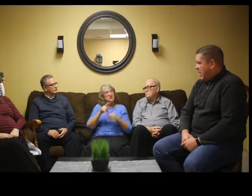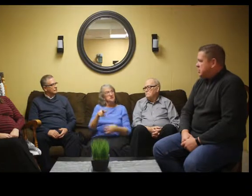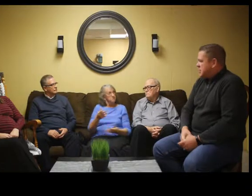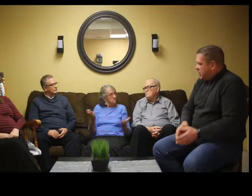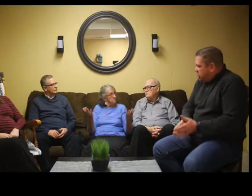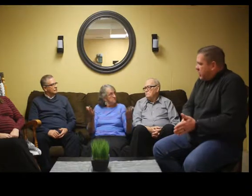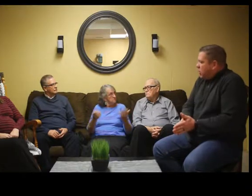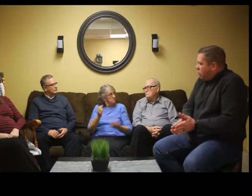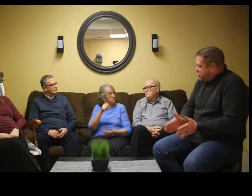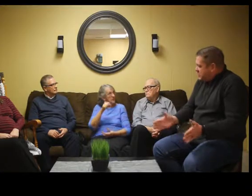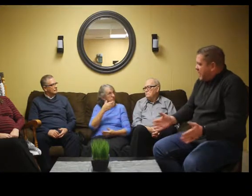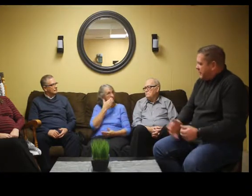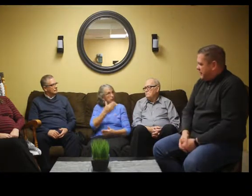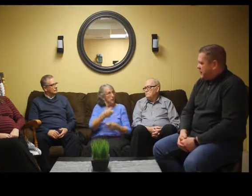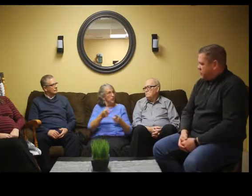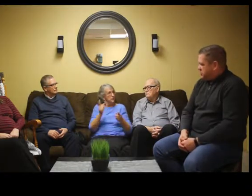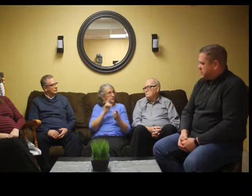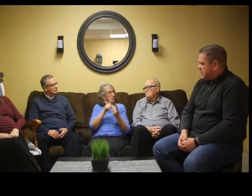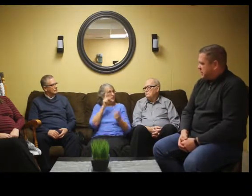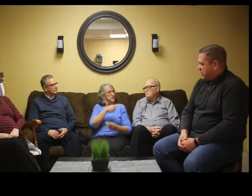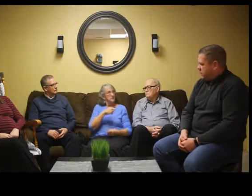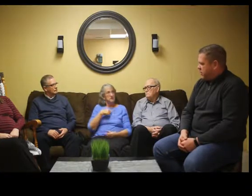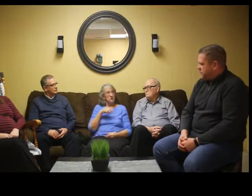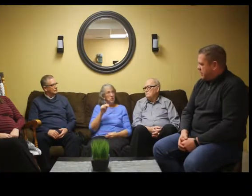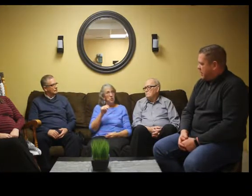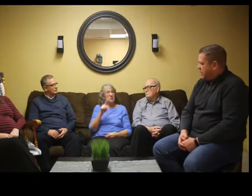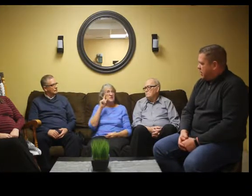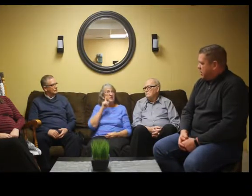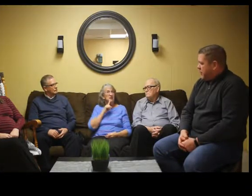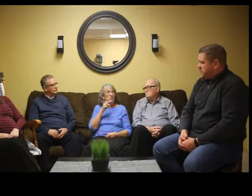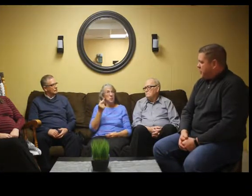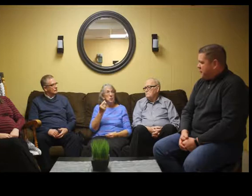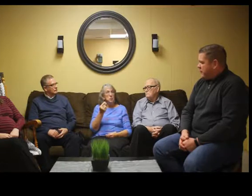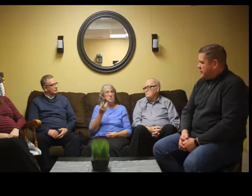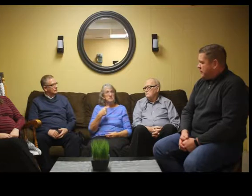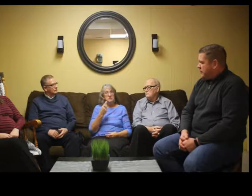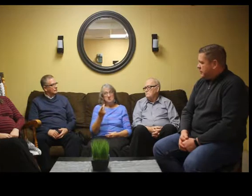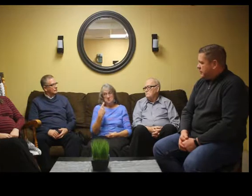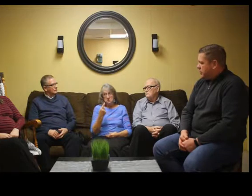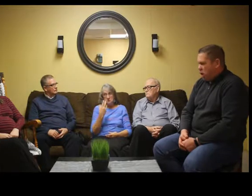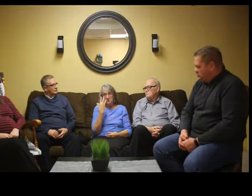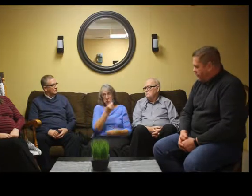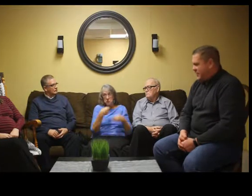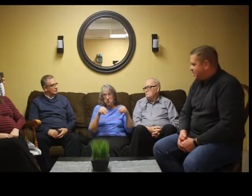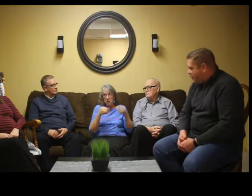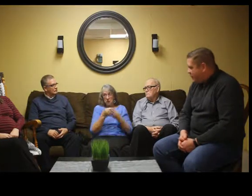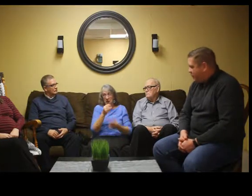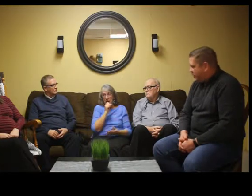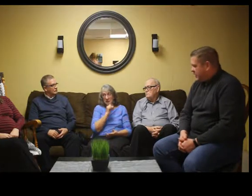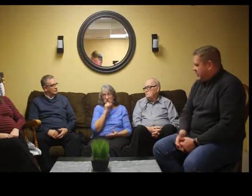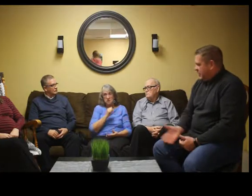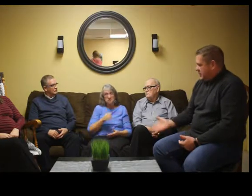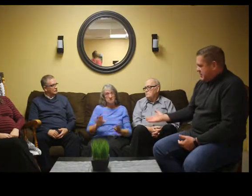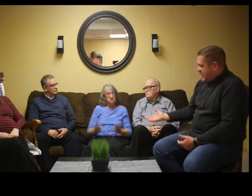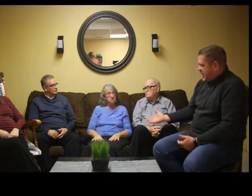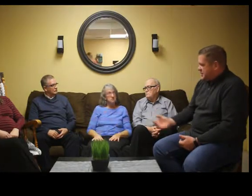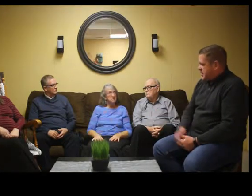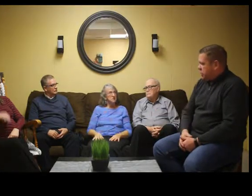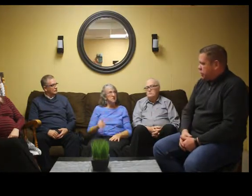just had to do that whole sign. And of course, the hearing person would be like, that's perfect. No, that's not perfect. Instead, in ASL, you